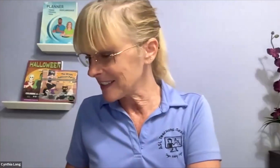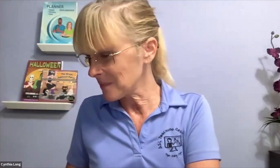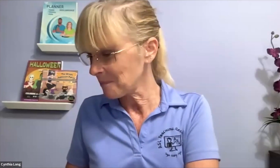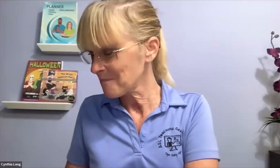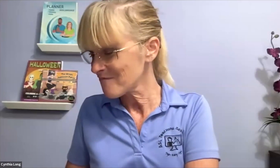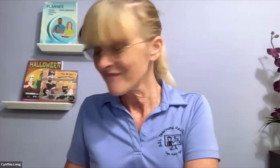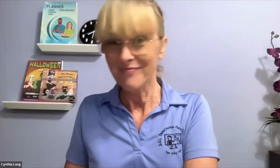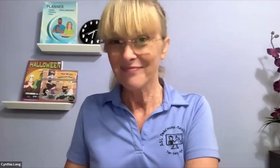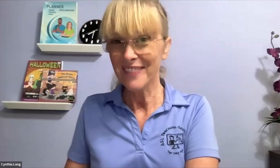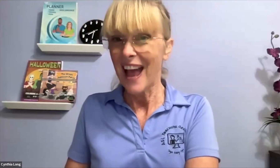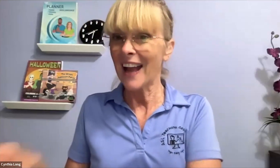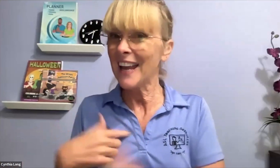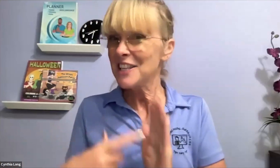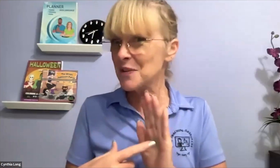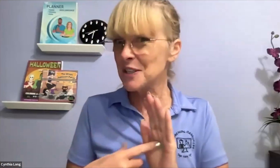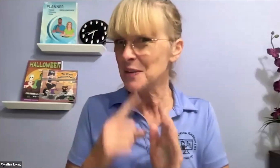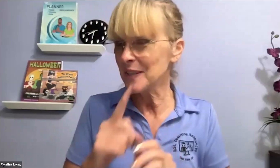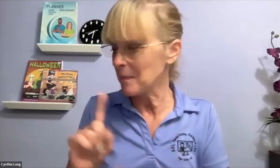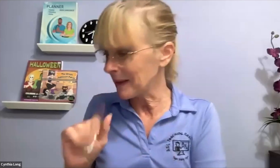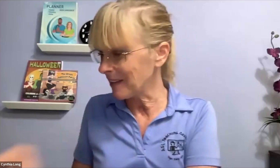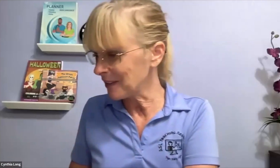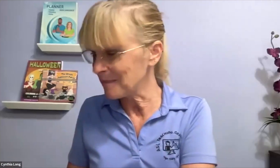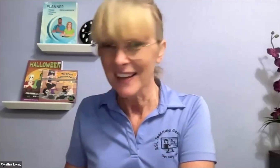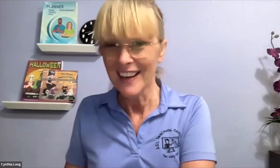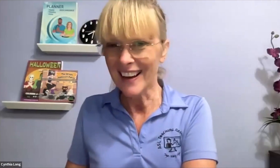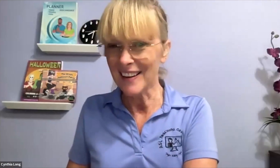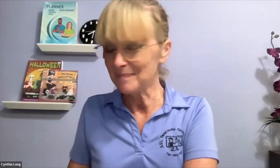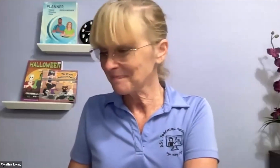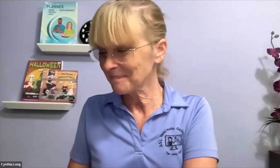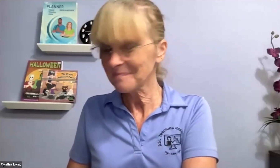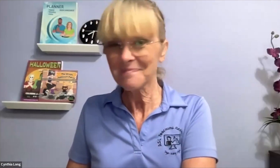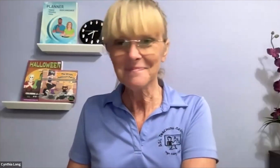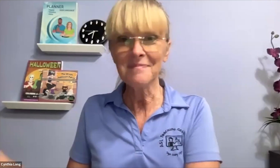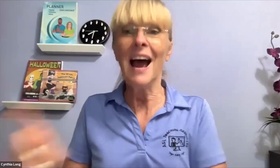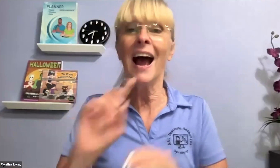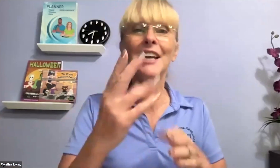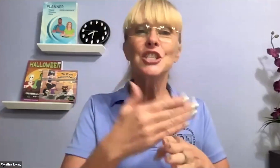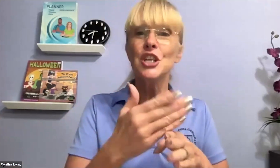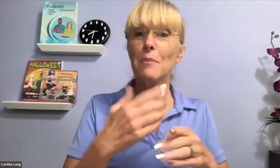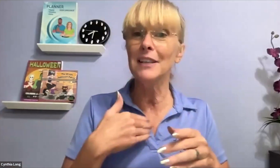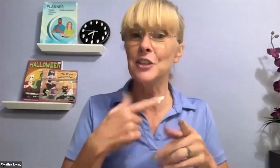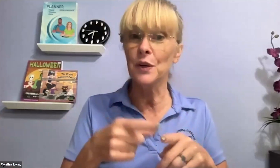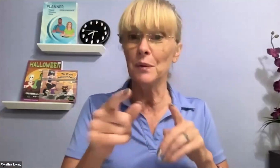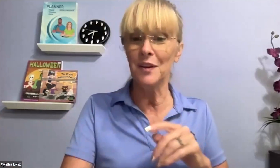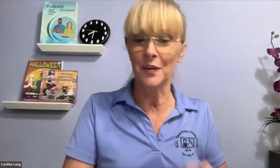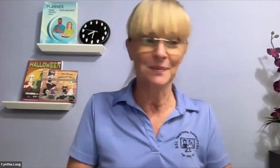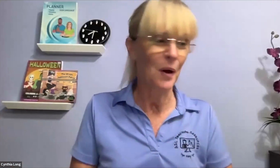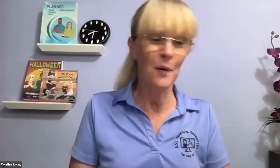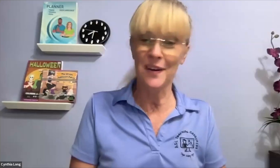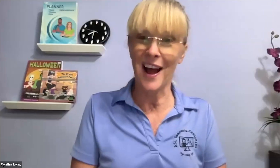is. I can't show it to you really, but hold on. I can share my screen with you. Hold on, I